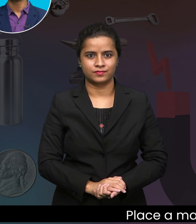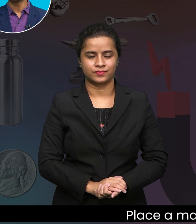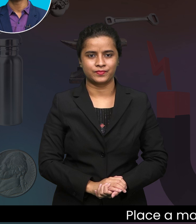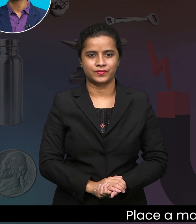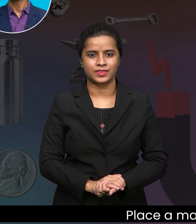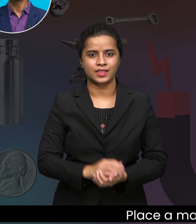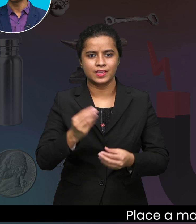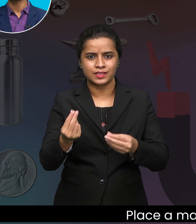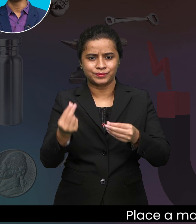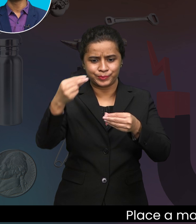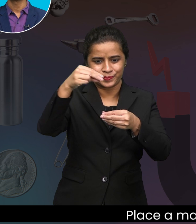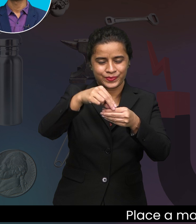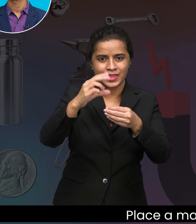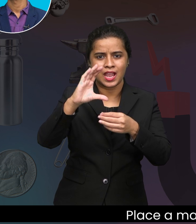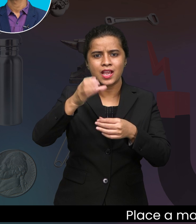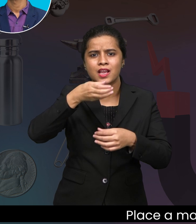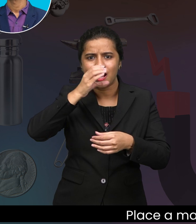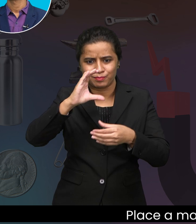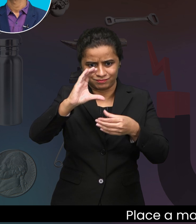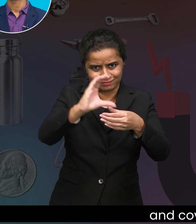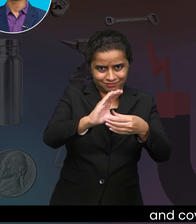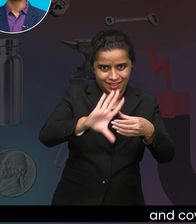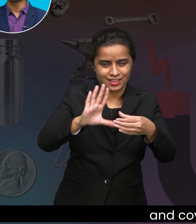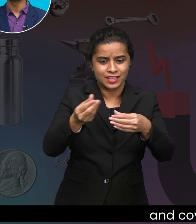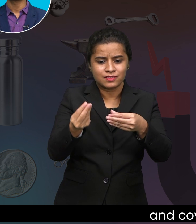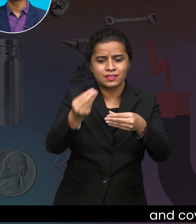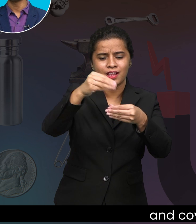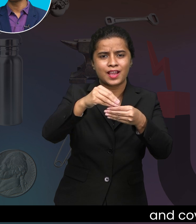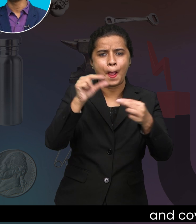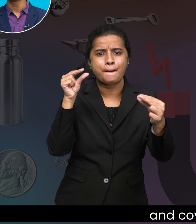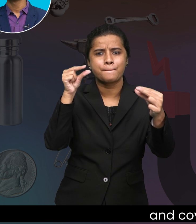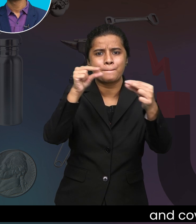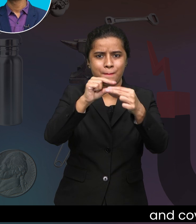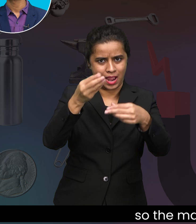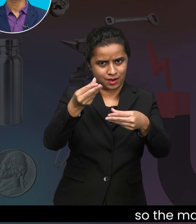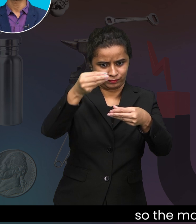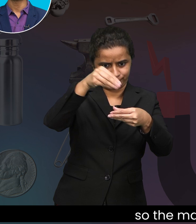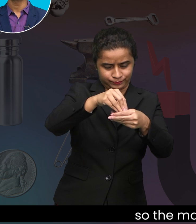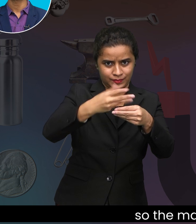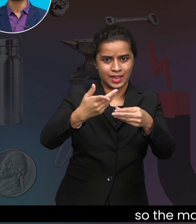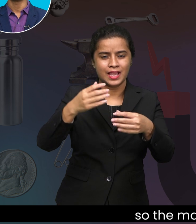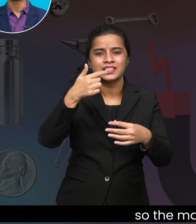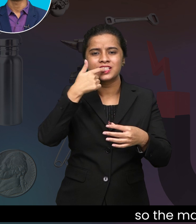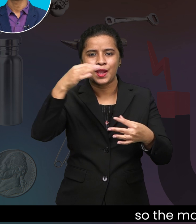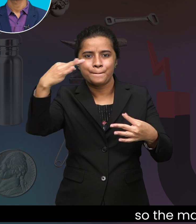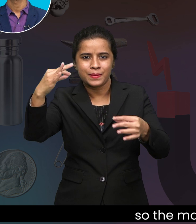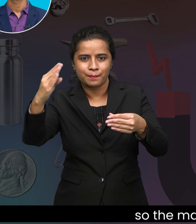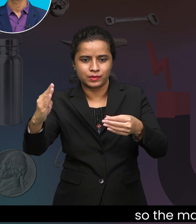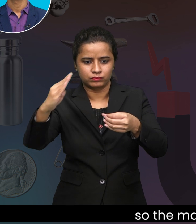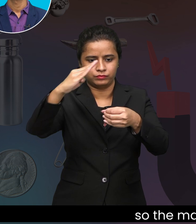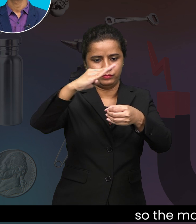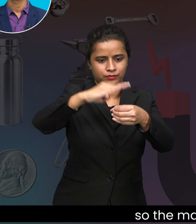Place a magnet inside the cup and cover it with paper so the magnet is not visible.